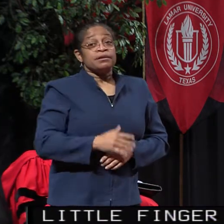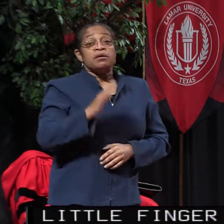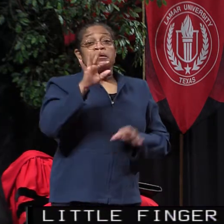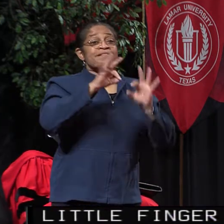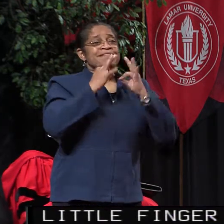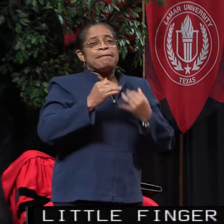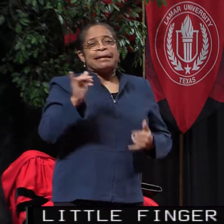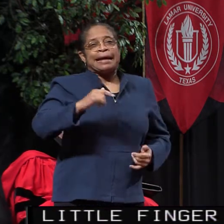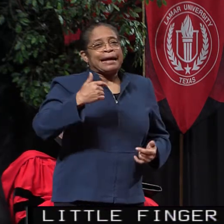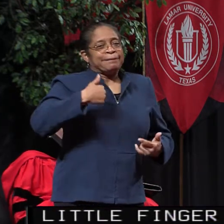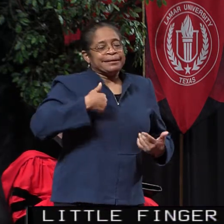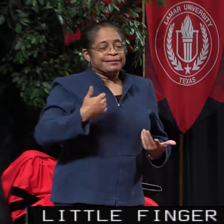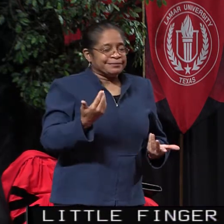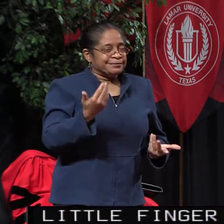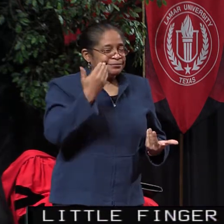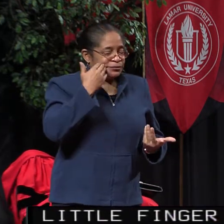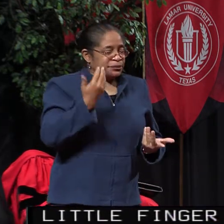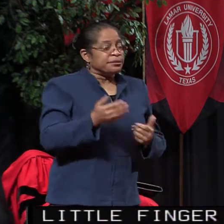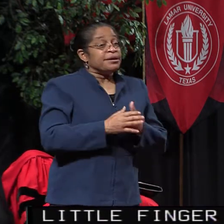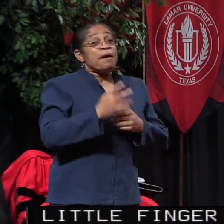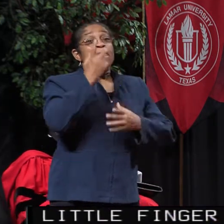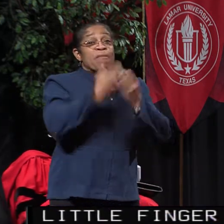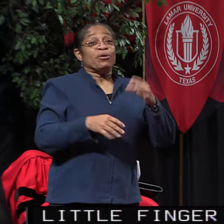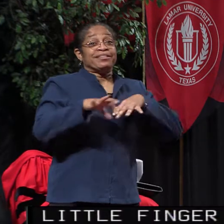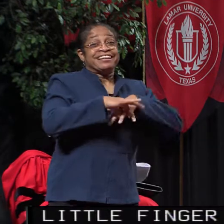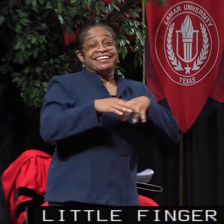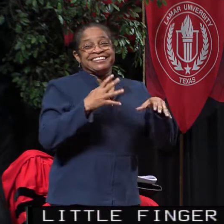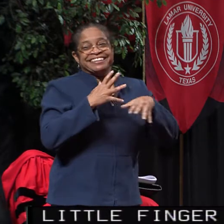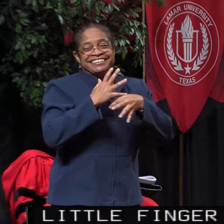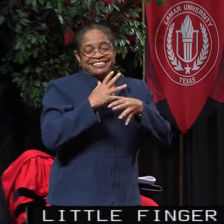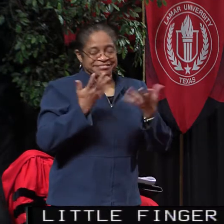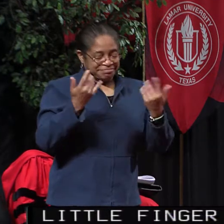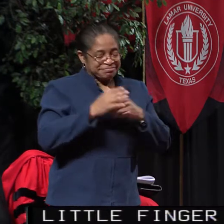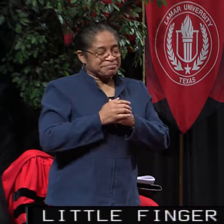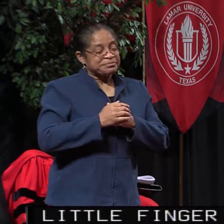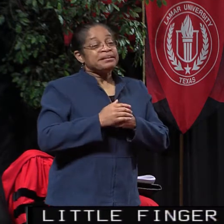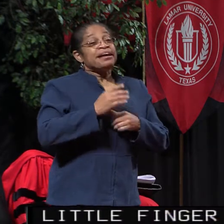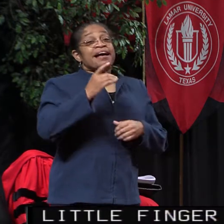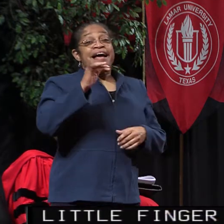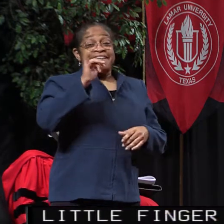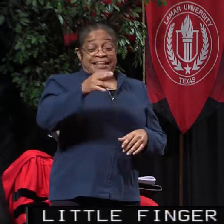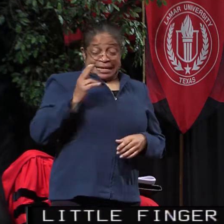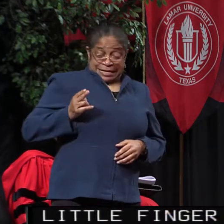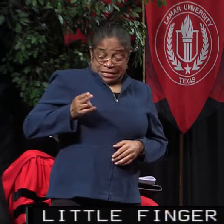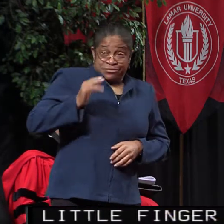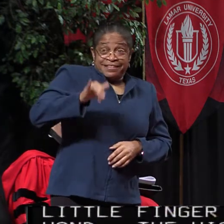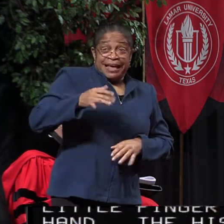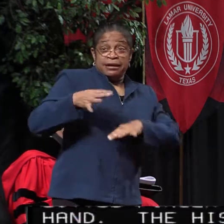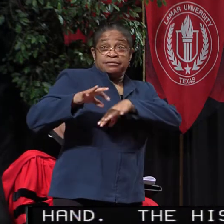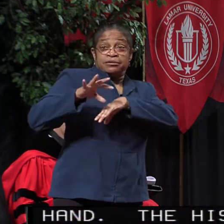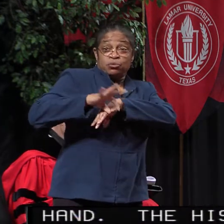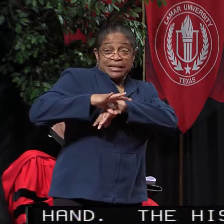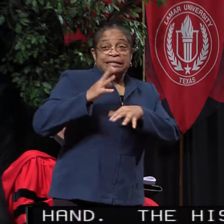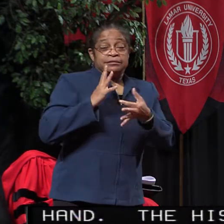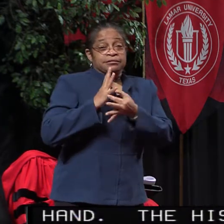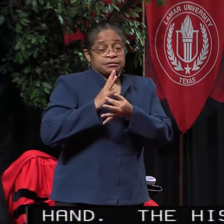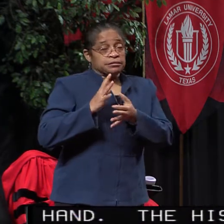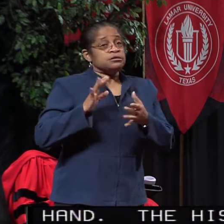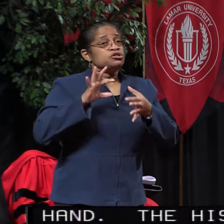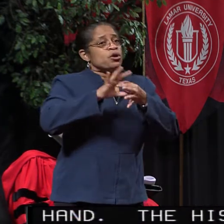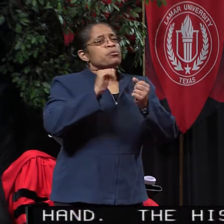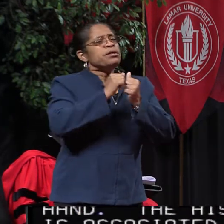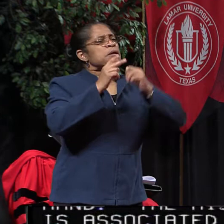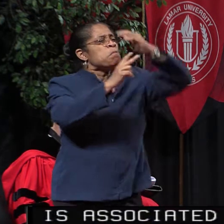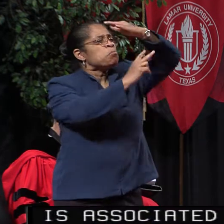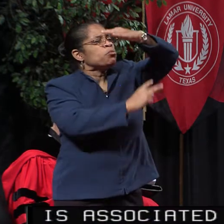like me, then, you know, both hands, right? The history of the ring is associated with the construction of a bridge across the